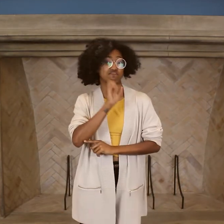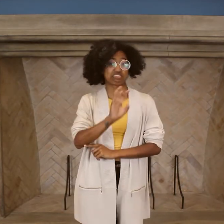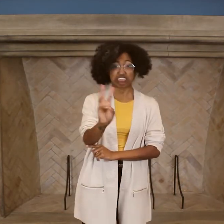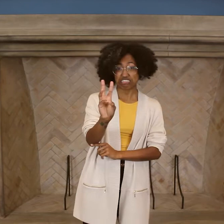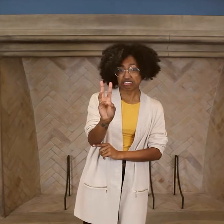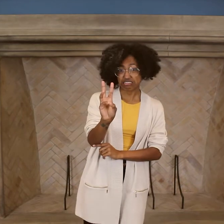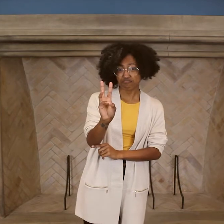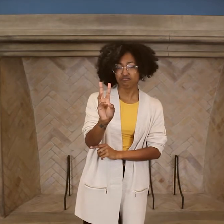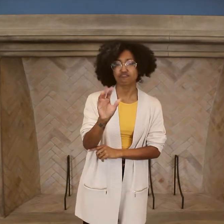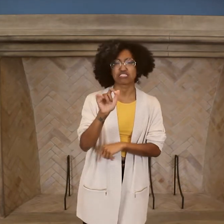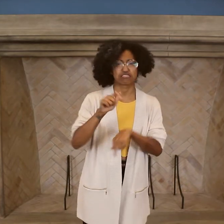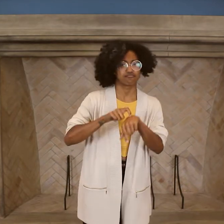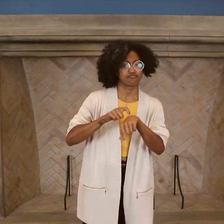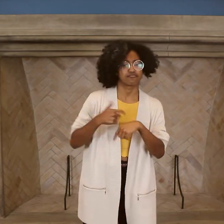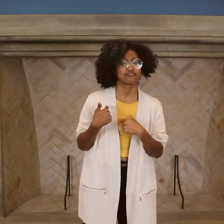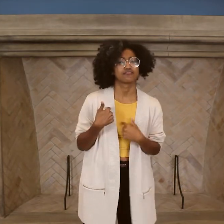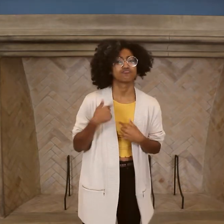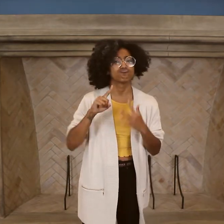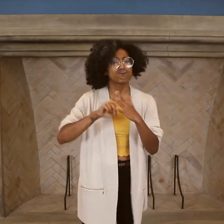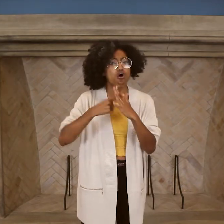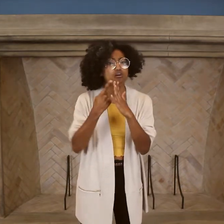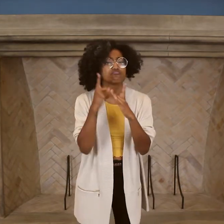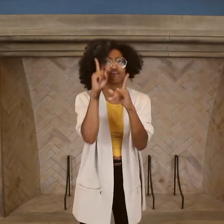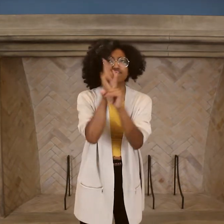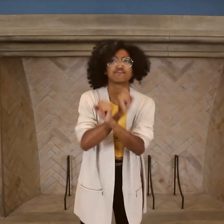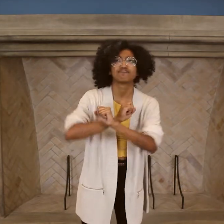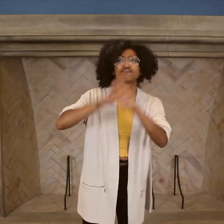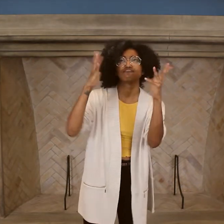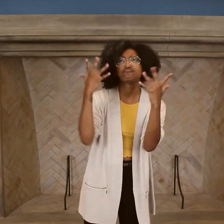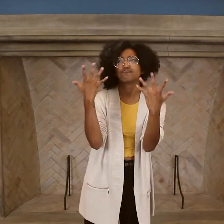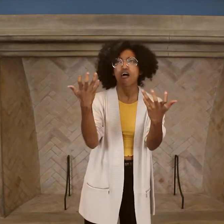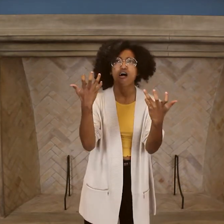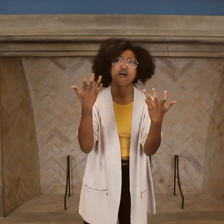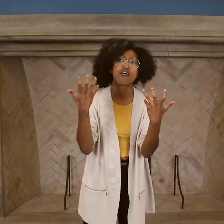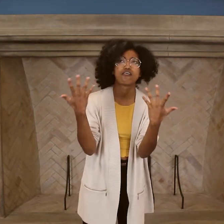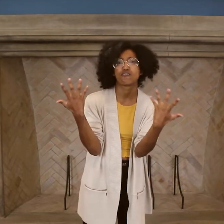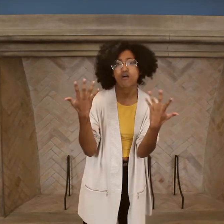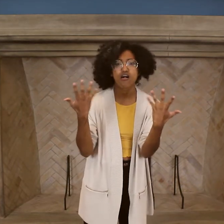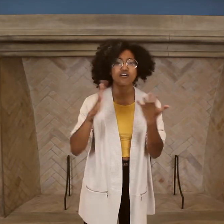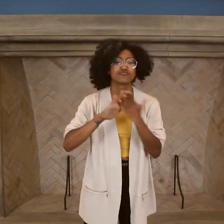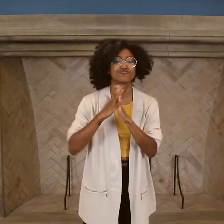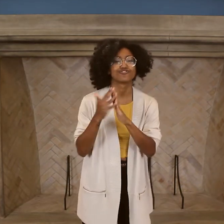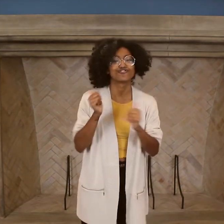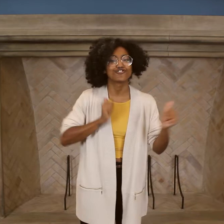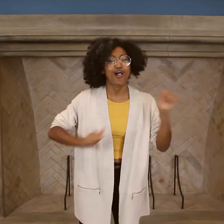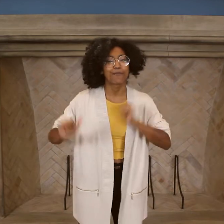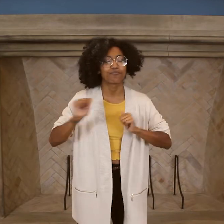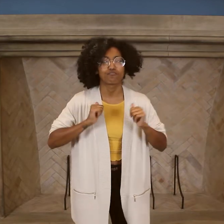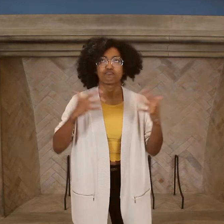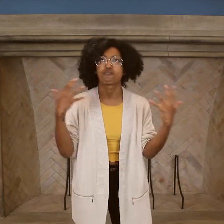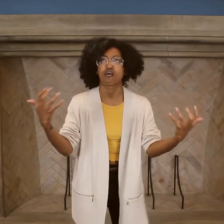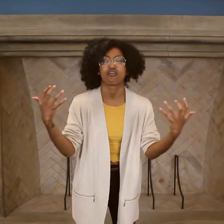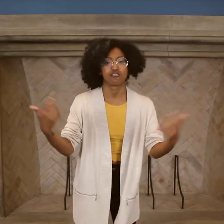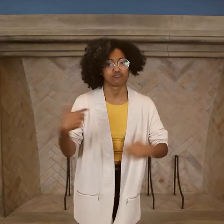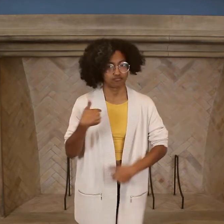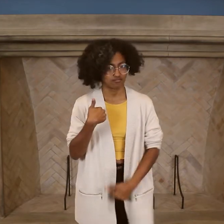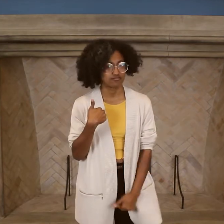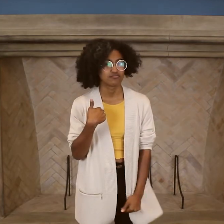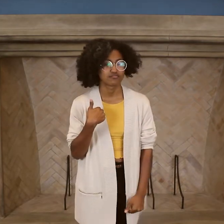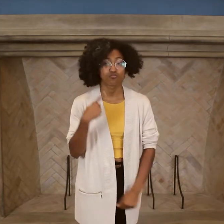each other a lot of love. When I was 6, I started to envision of things that I wanted to become. And I